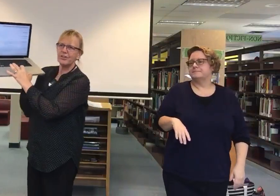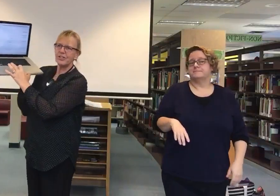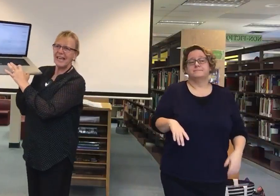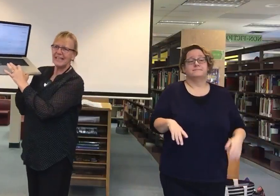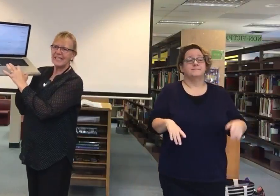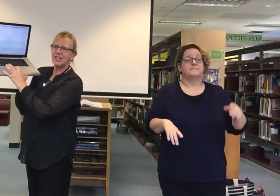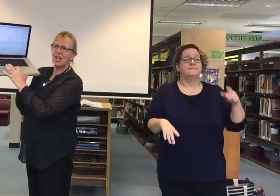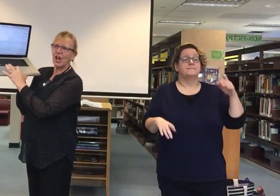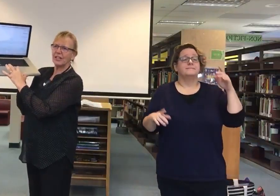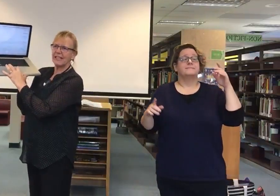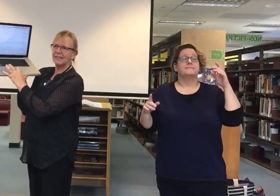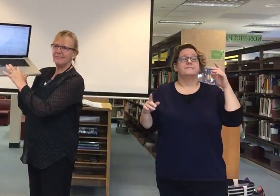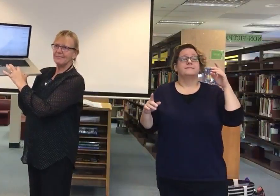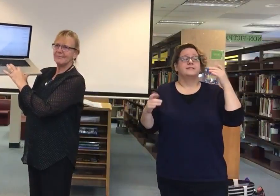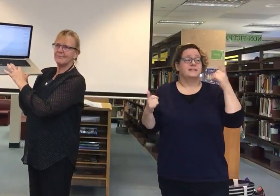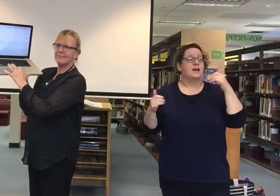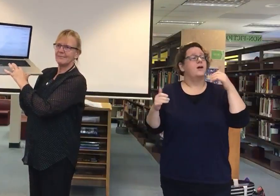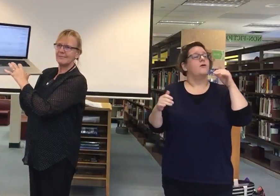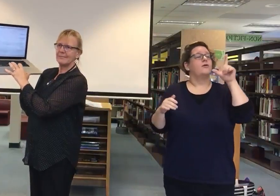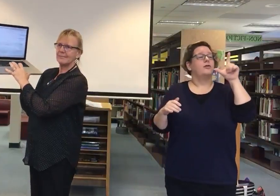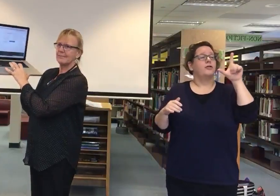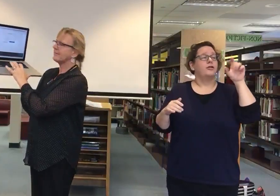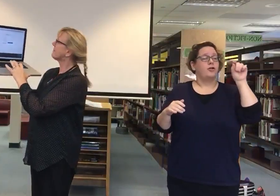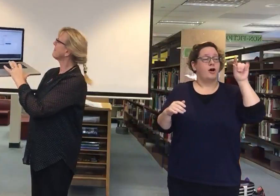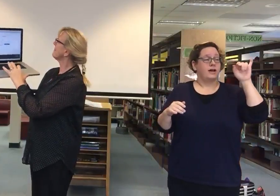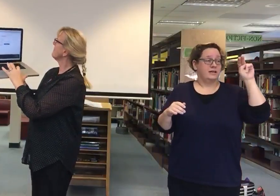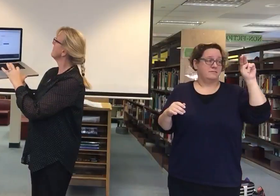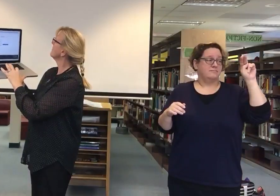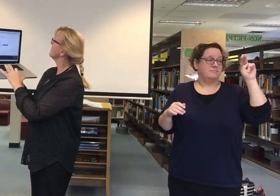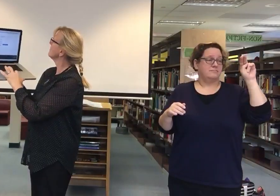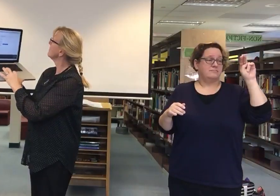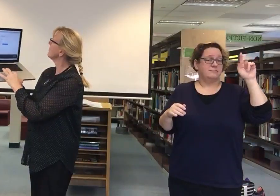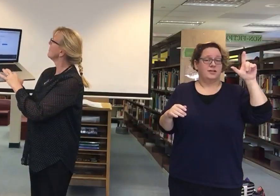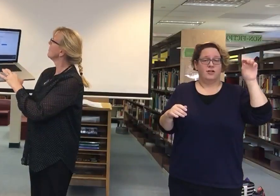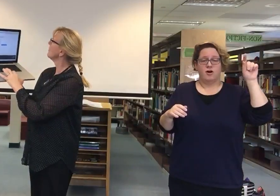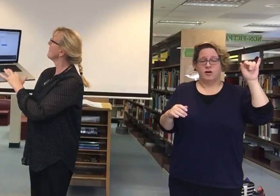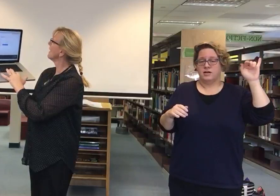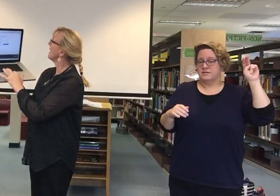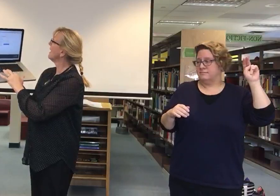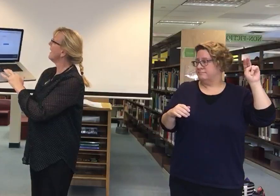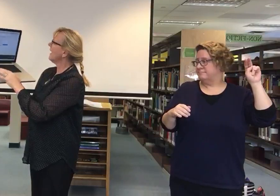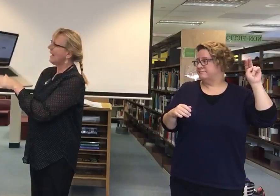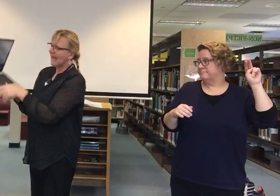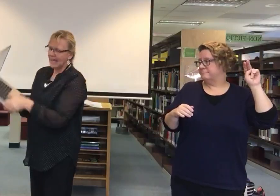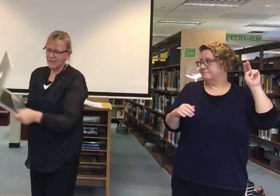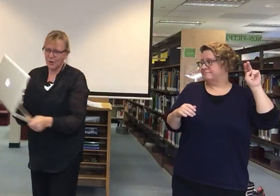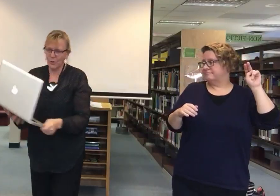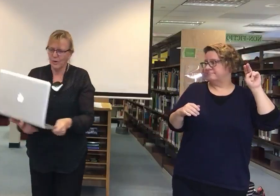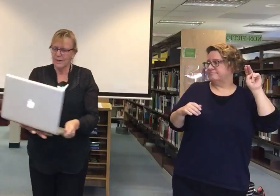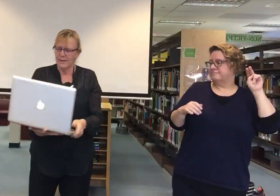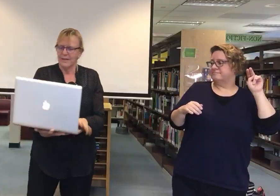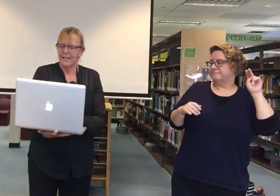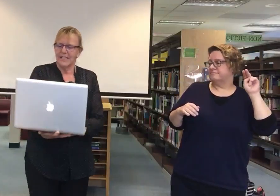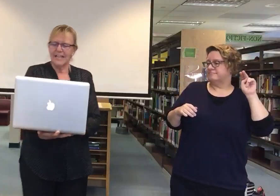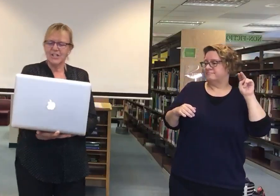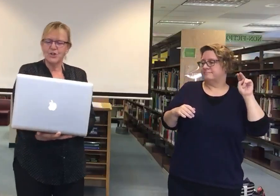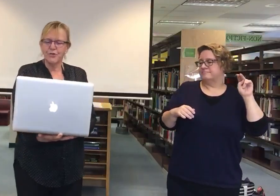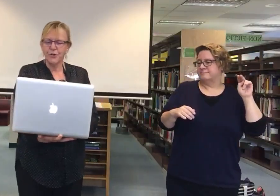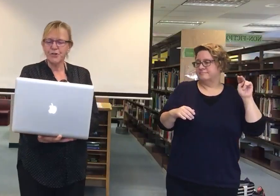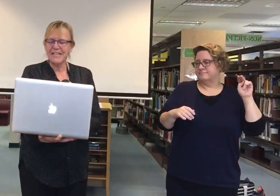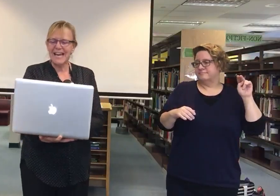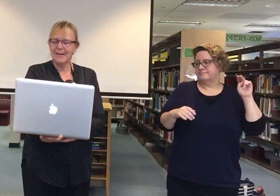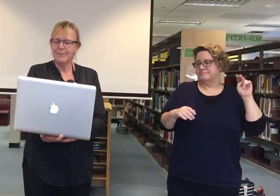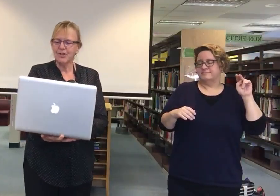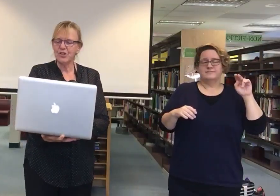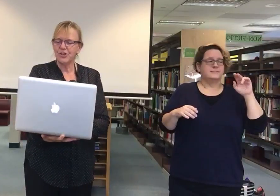It is, you just head into login. Oh, that's okay. And so it's